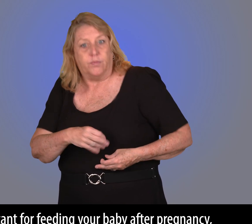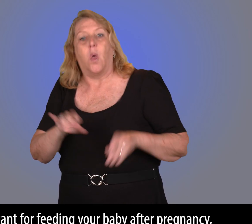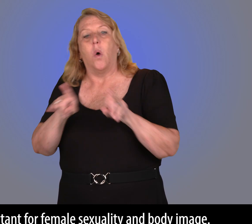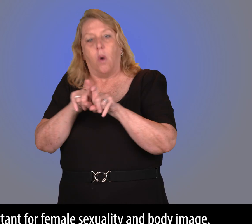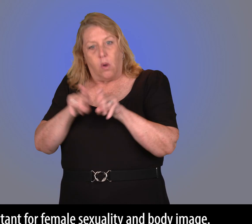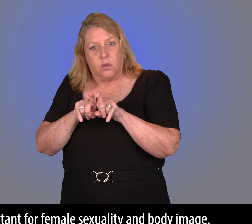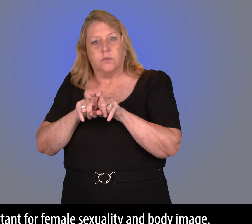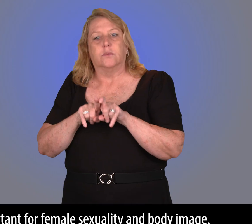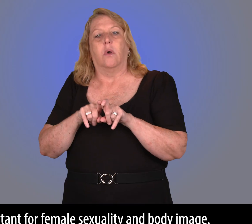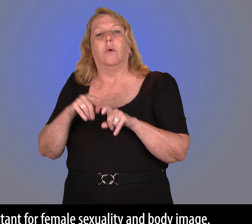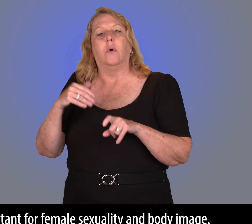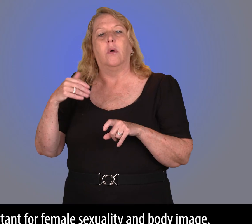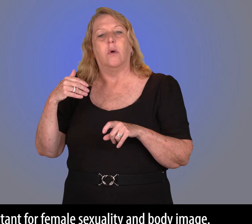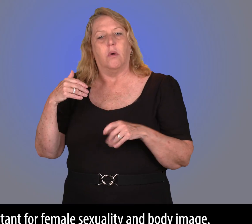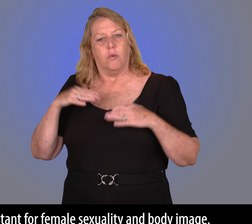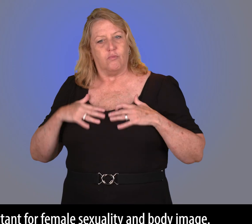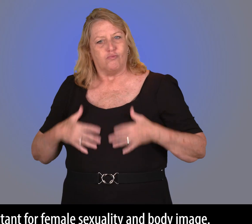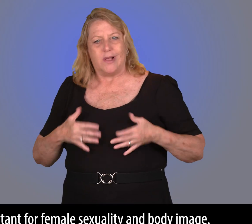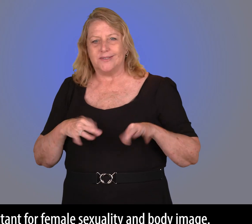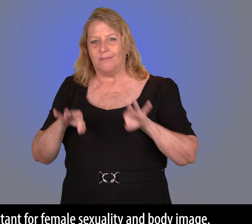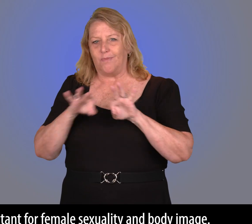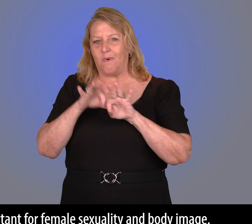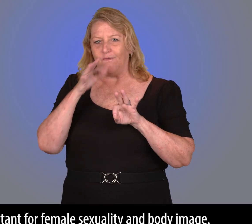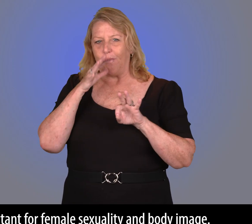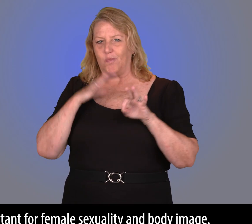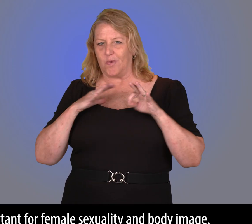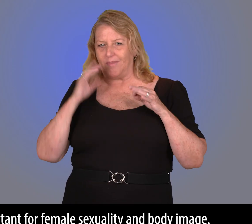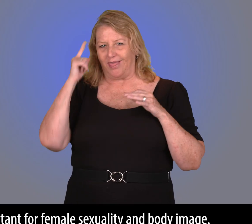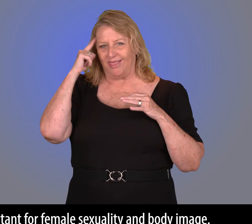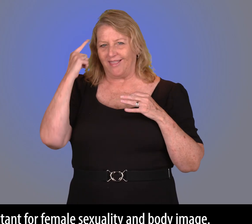and can also be important for female sexuality and body image.